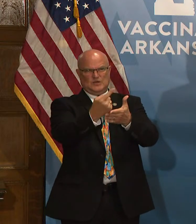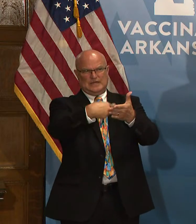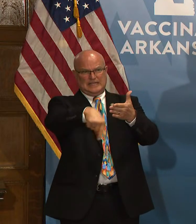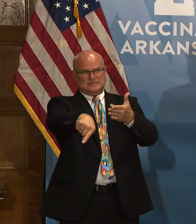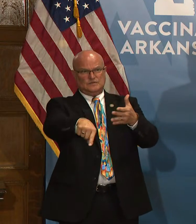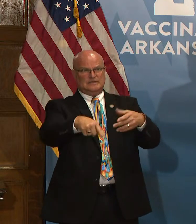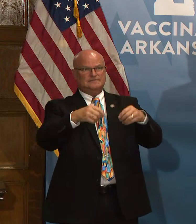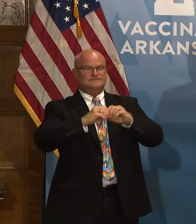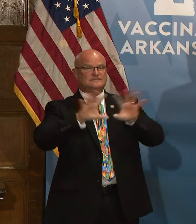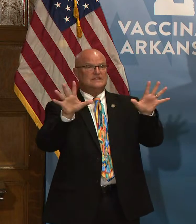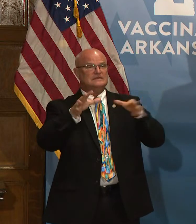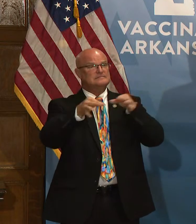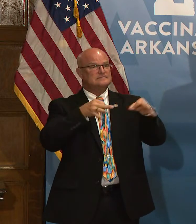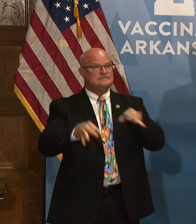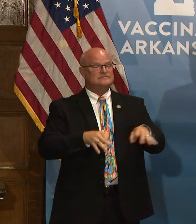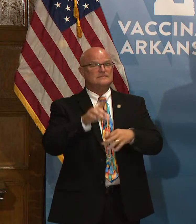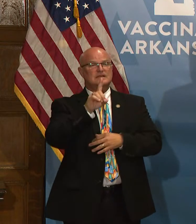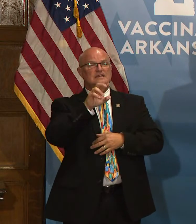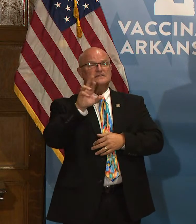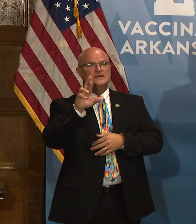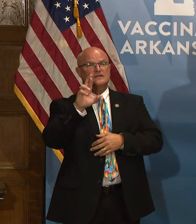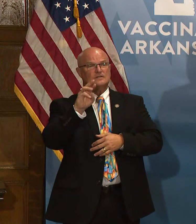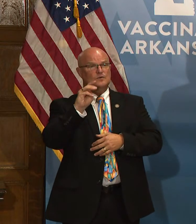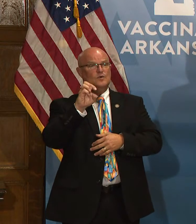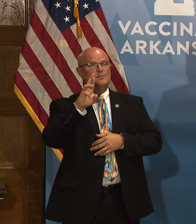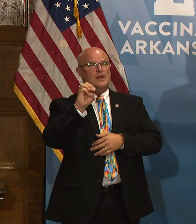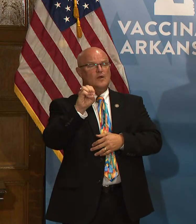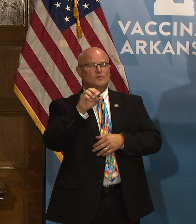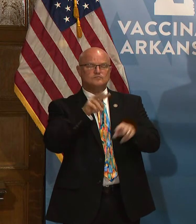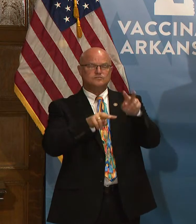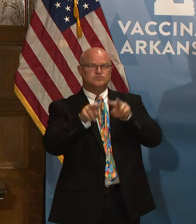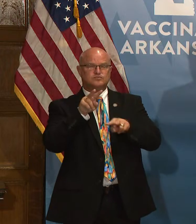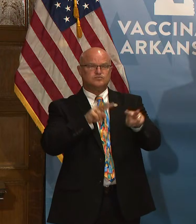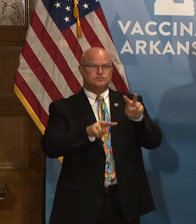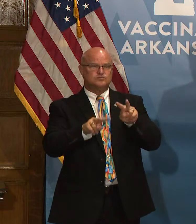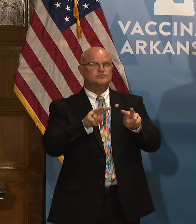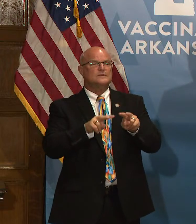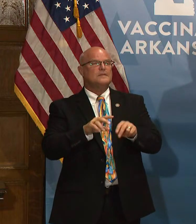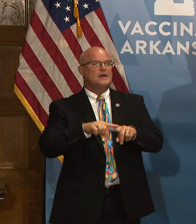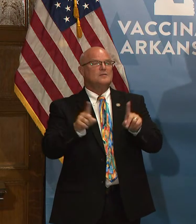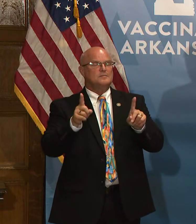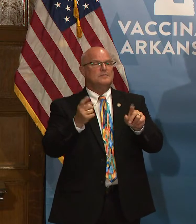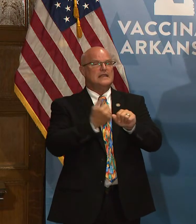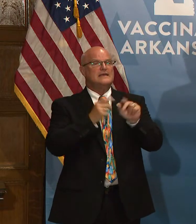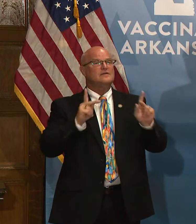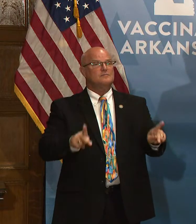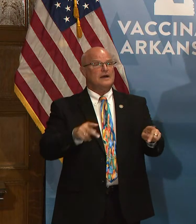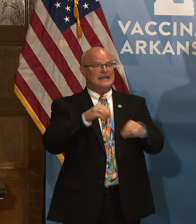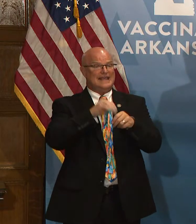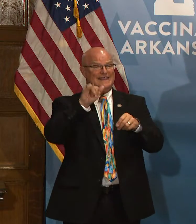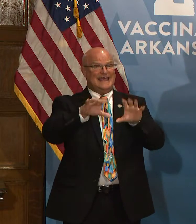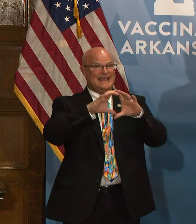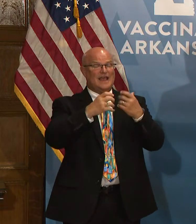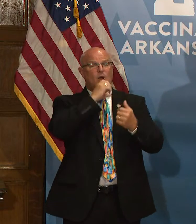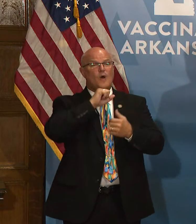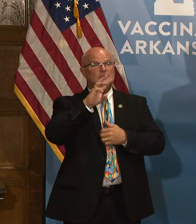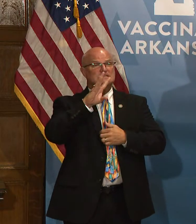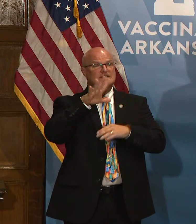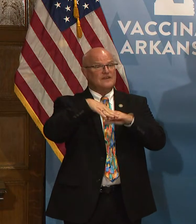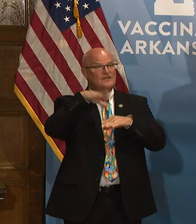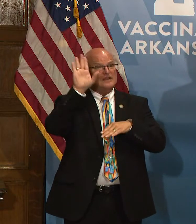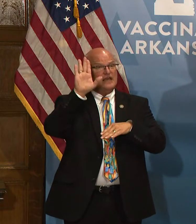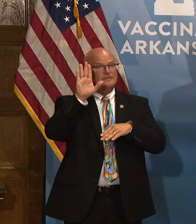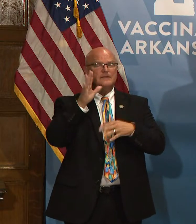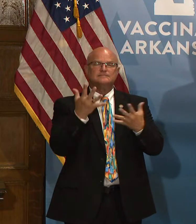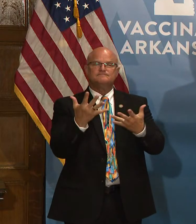next week. Dr. Romero is monitoring that very closely, but everybody who is in that category and eligible, they